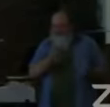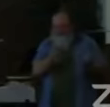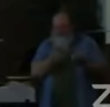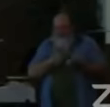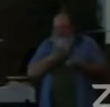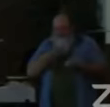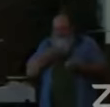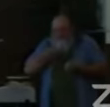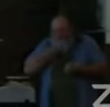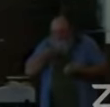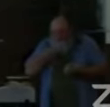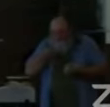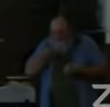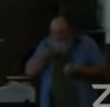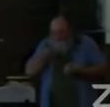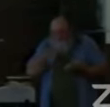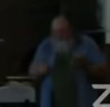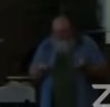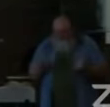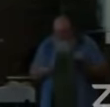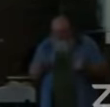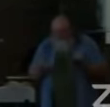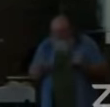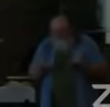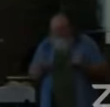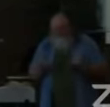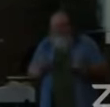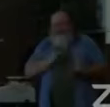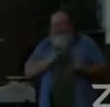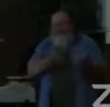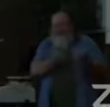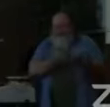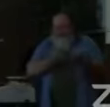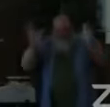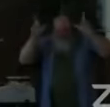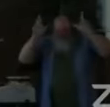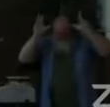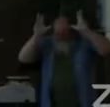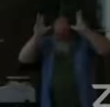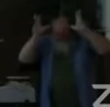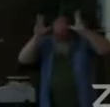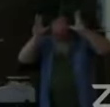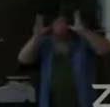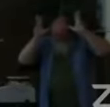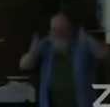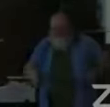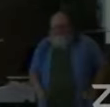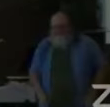I still want to be eating venison and beef. And you need teeth for that.